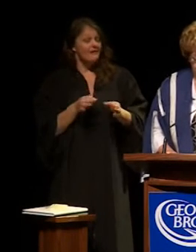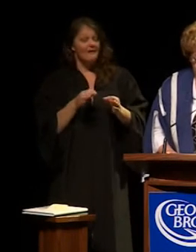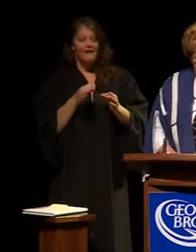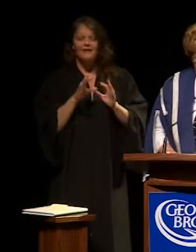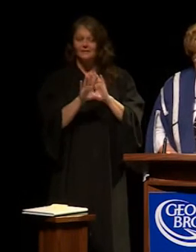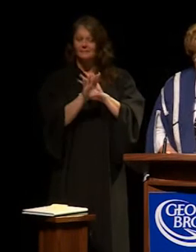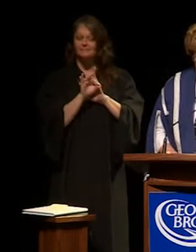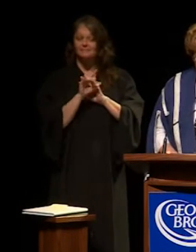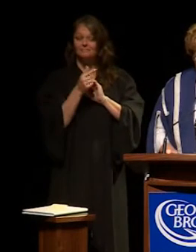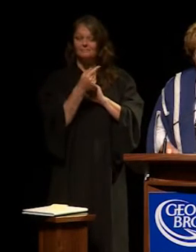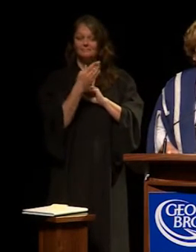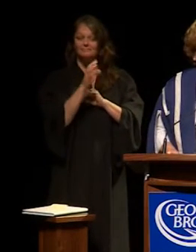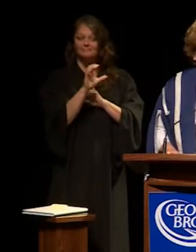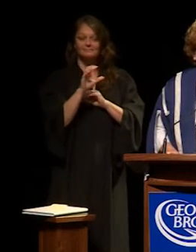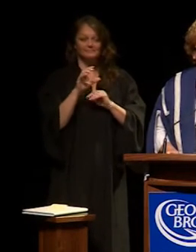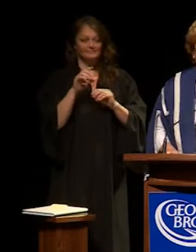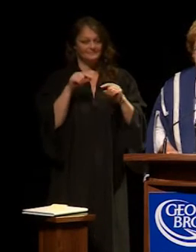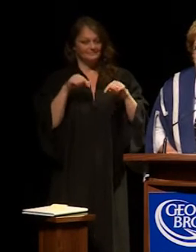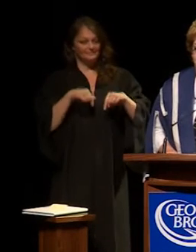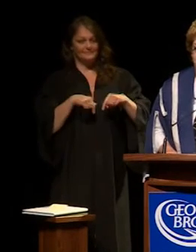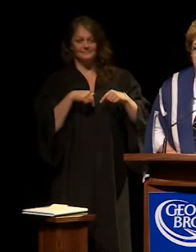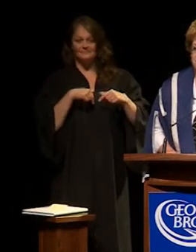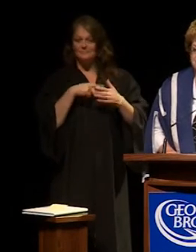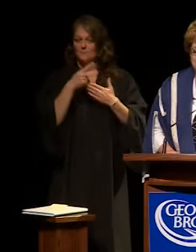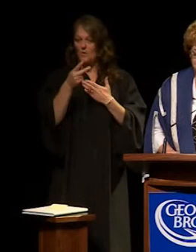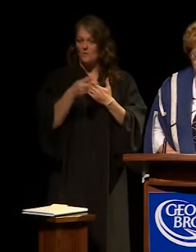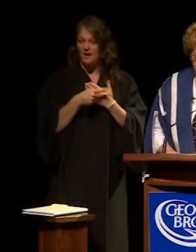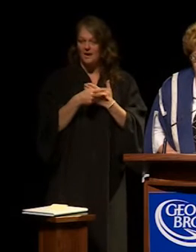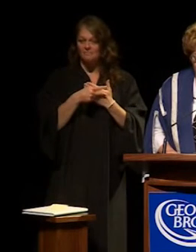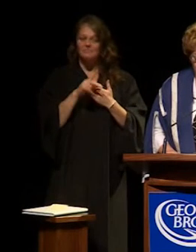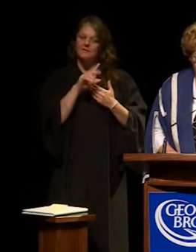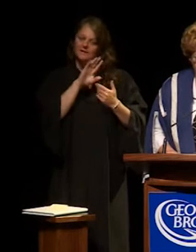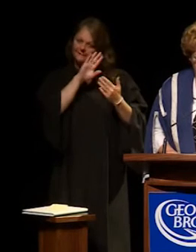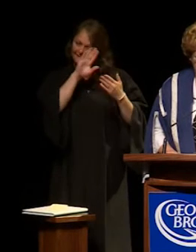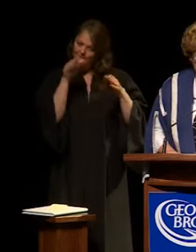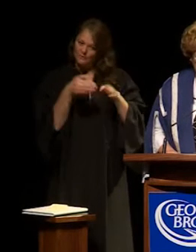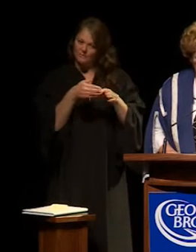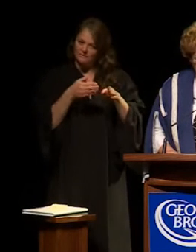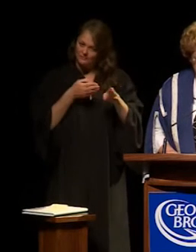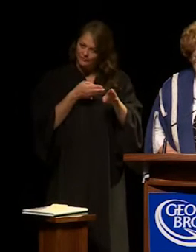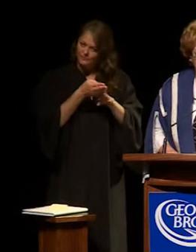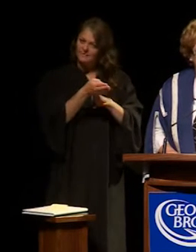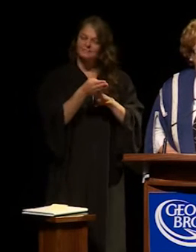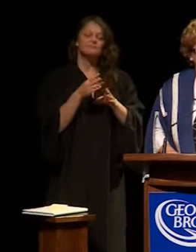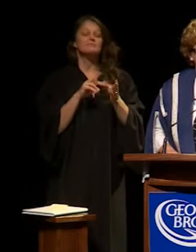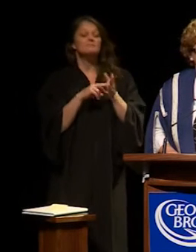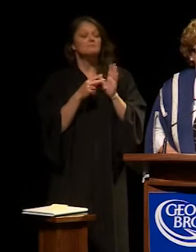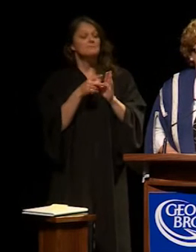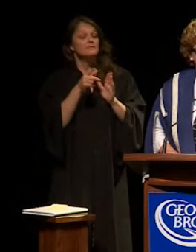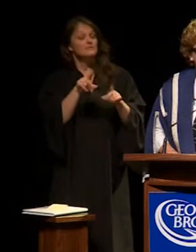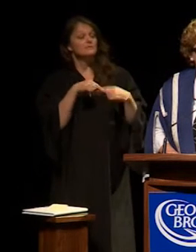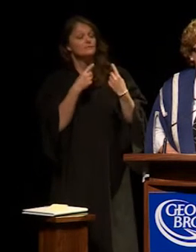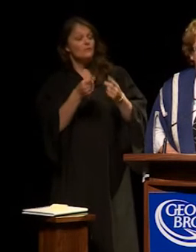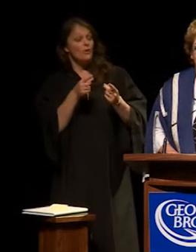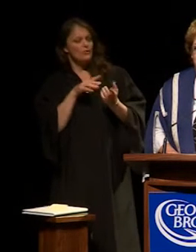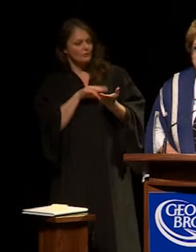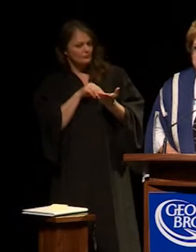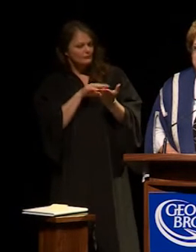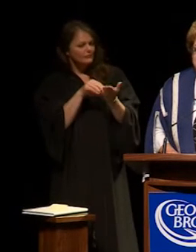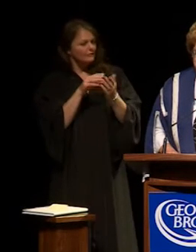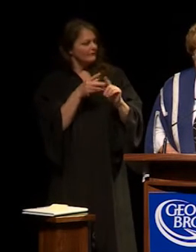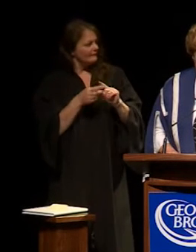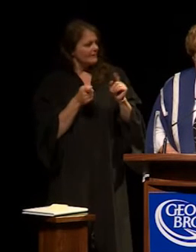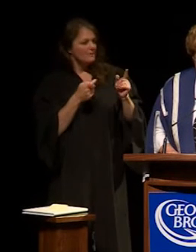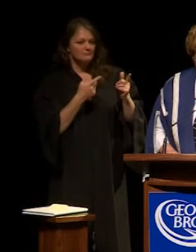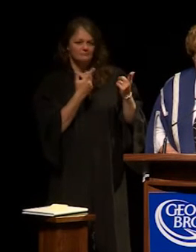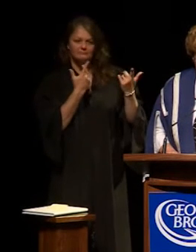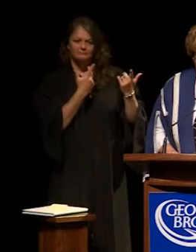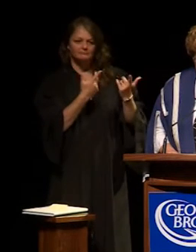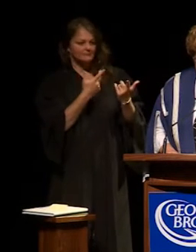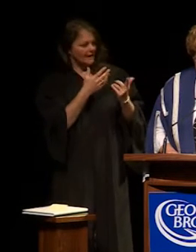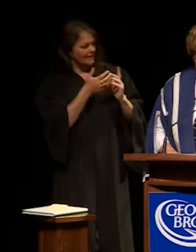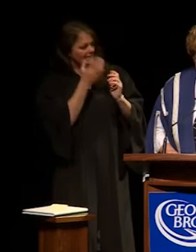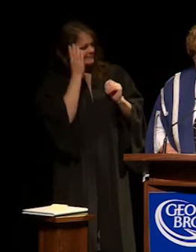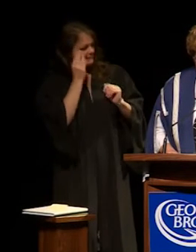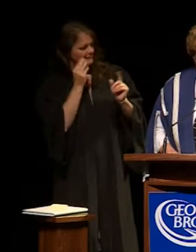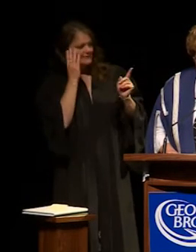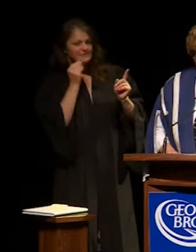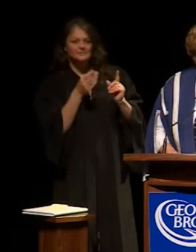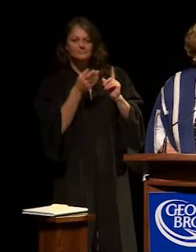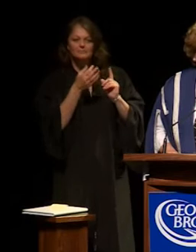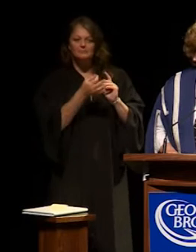George Brown. In your time with us, you've learned from experienced professionals in courses developed with